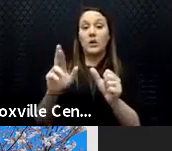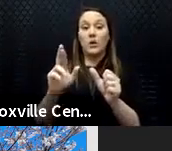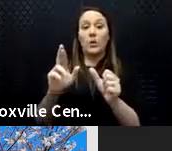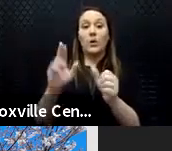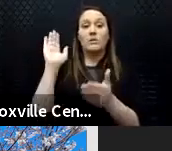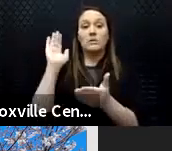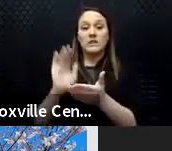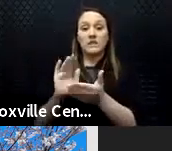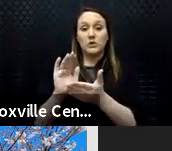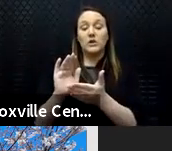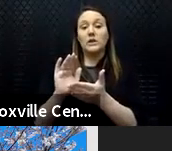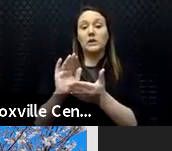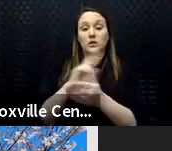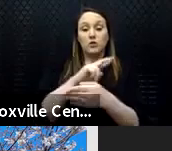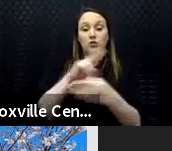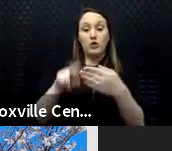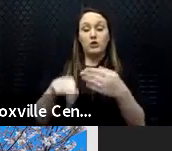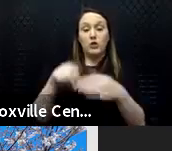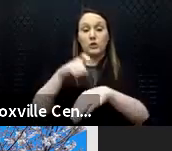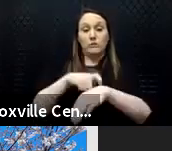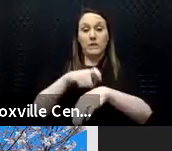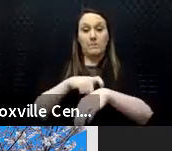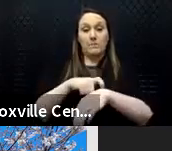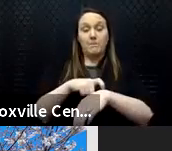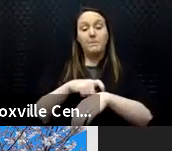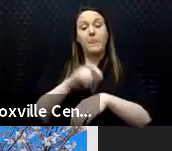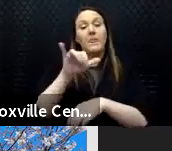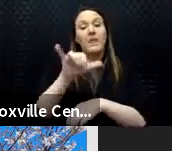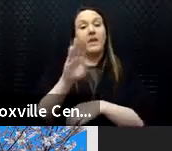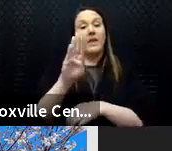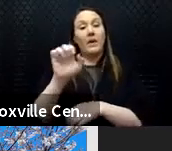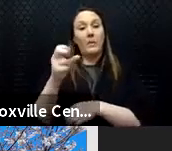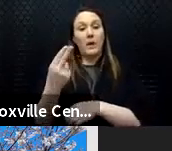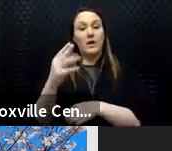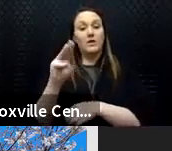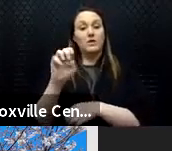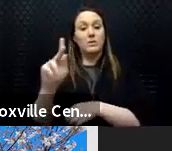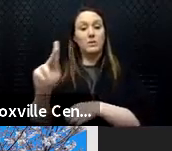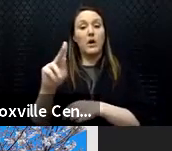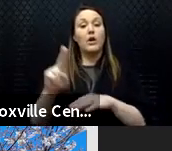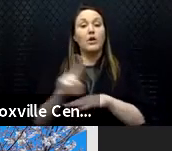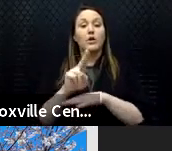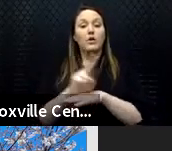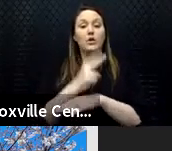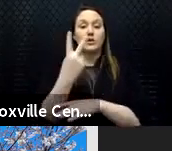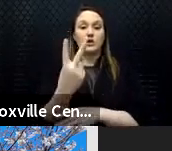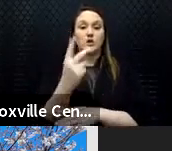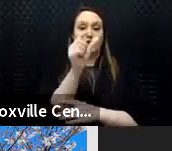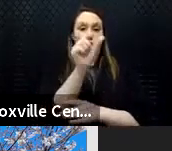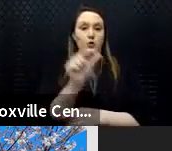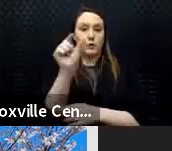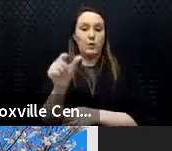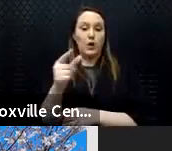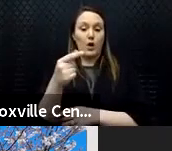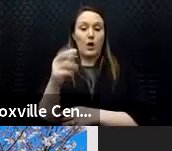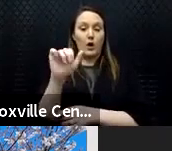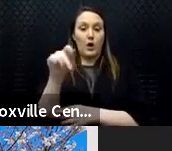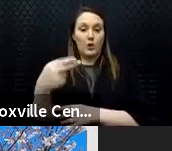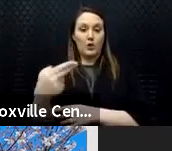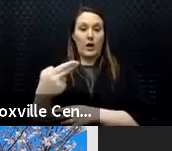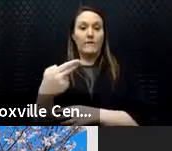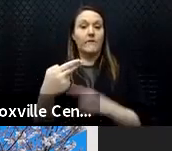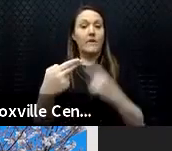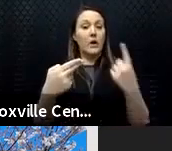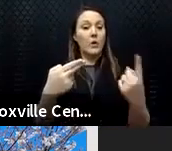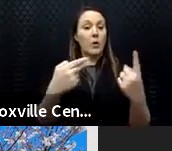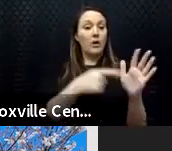reporting turnaround time. For this benchmark, we're using 2 bar graphs, one that shows tests conducted for Knox